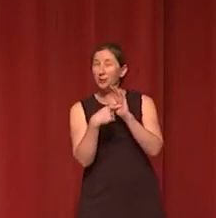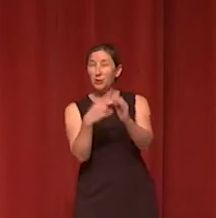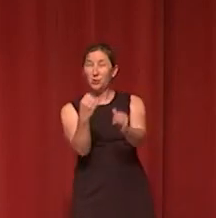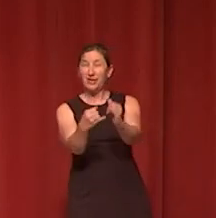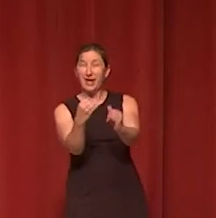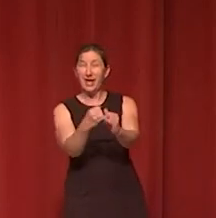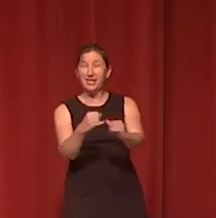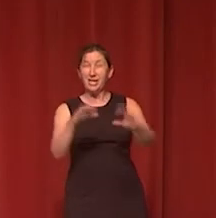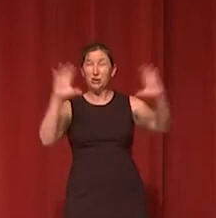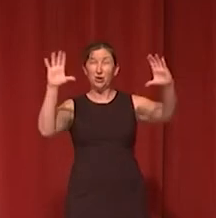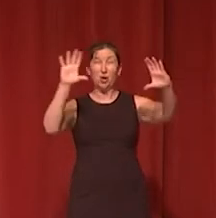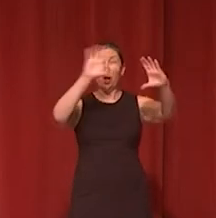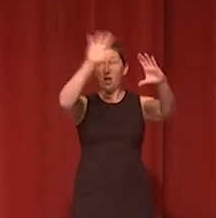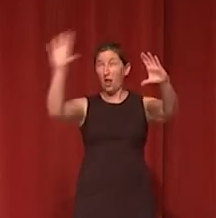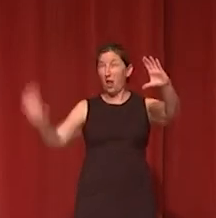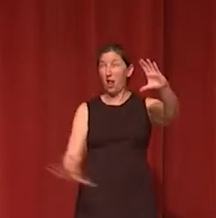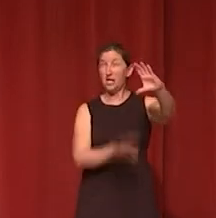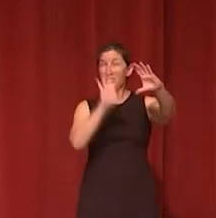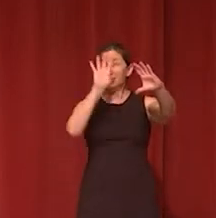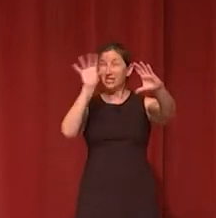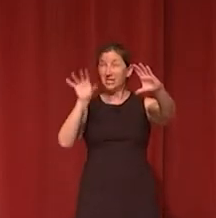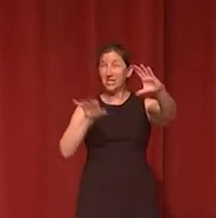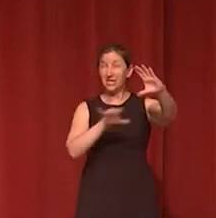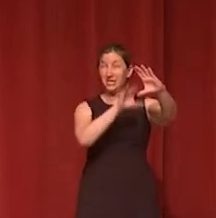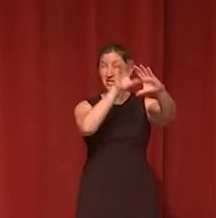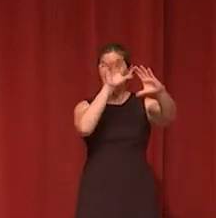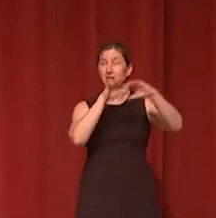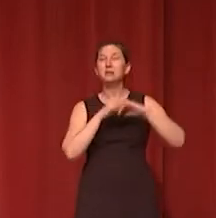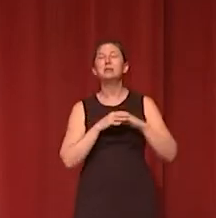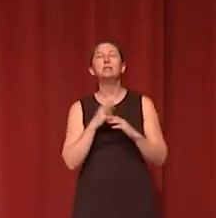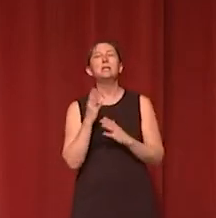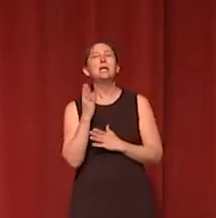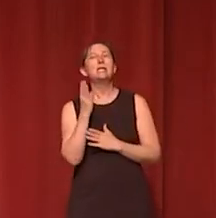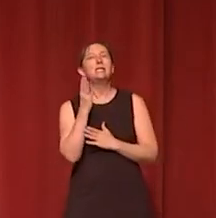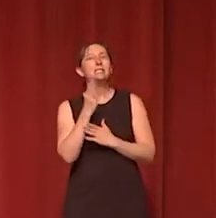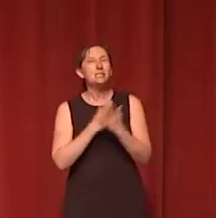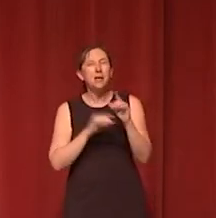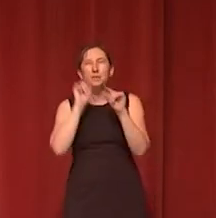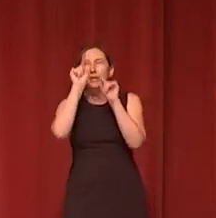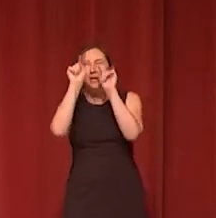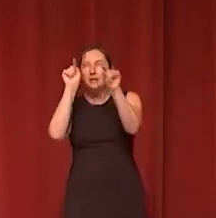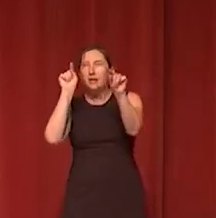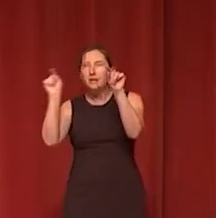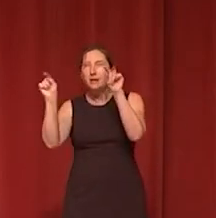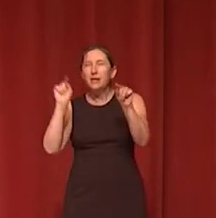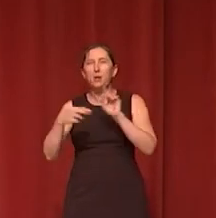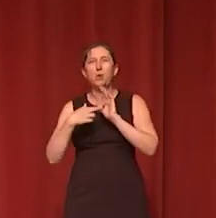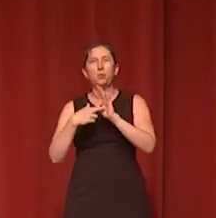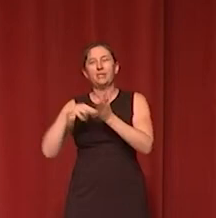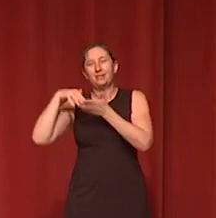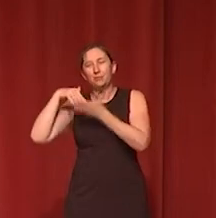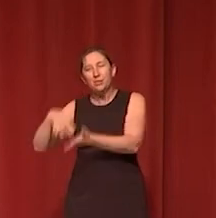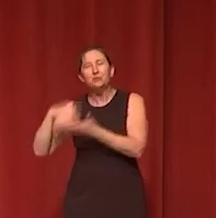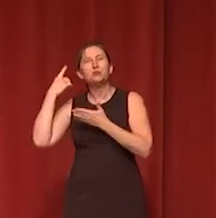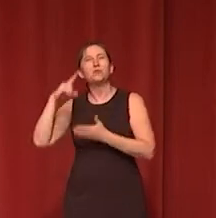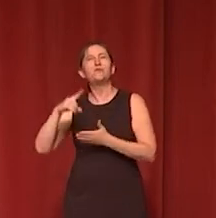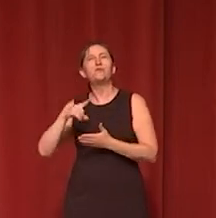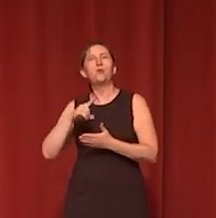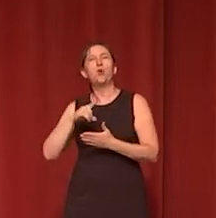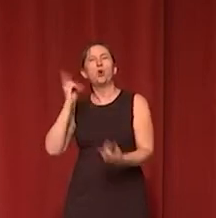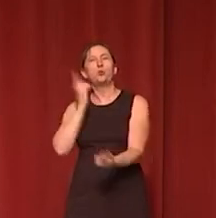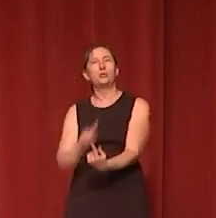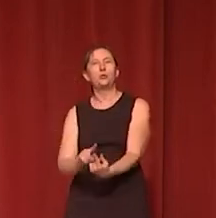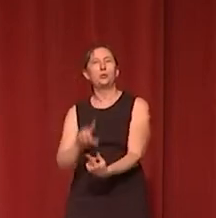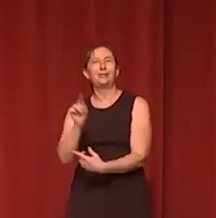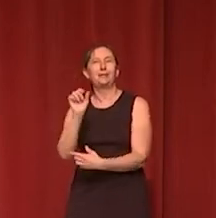those dots in there is because some of those dots are anti-tau therapies. So thankfully, you know, they started with the amyloid because